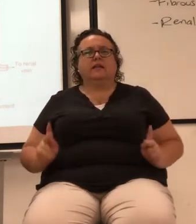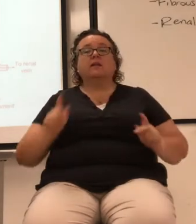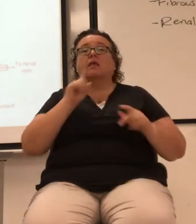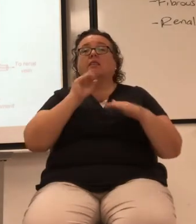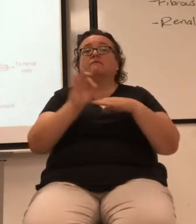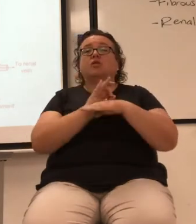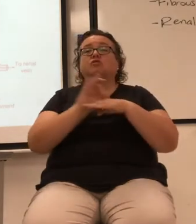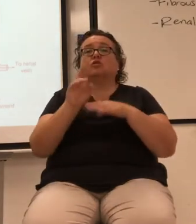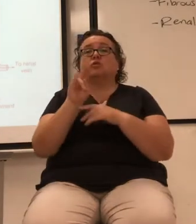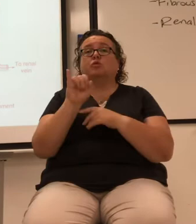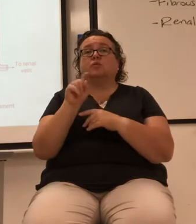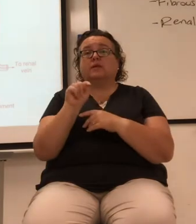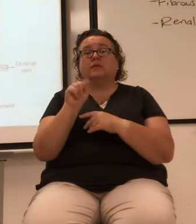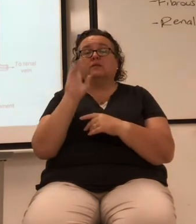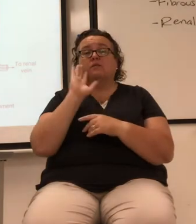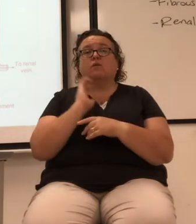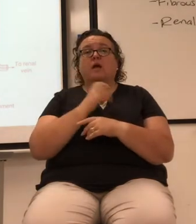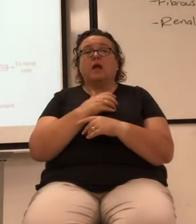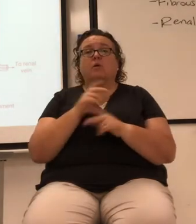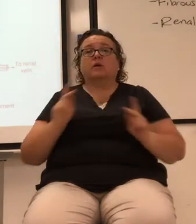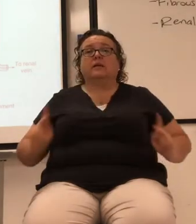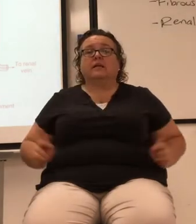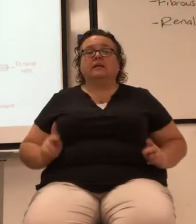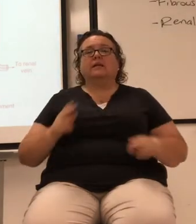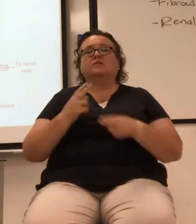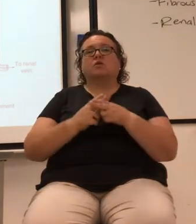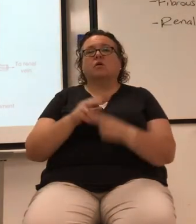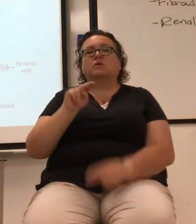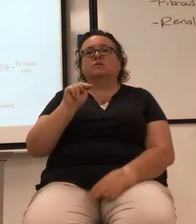unit of the kidney is the nephron.